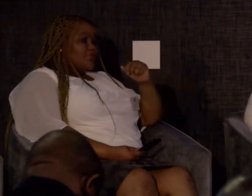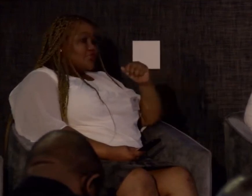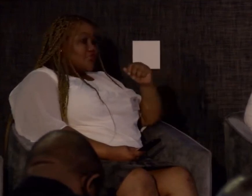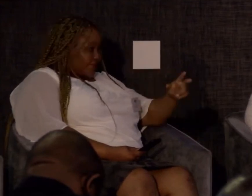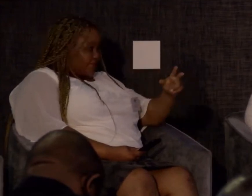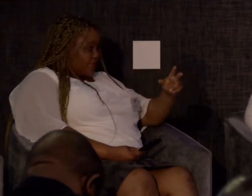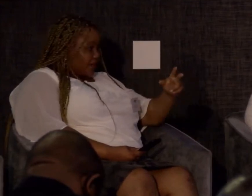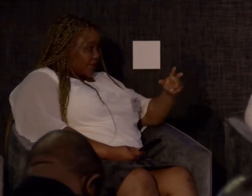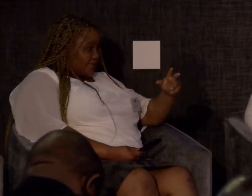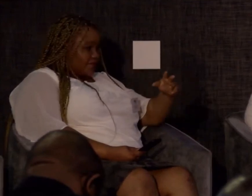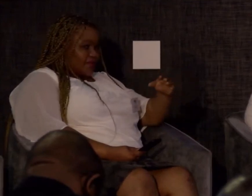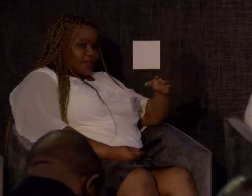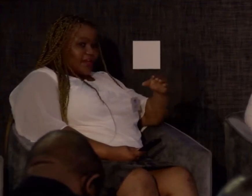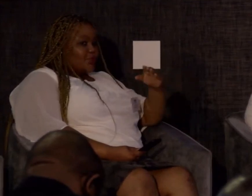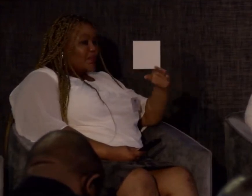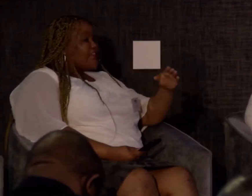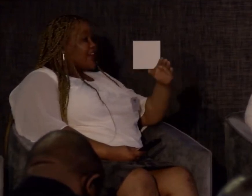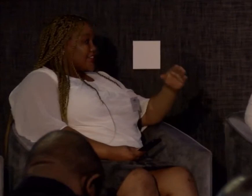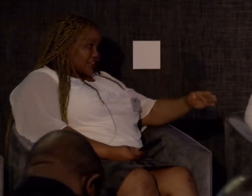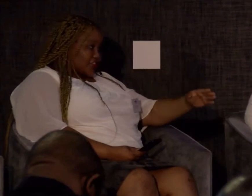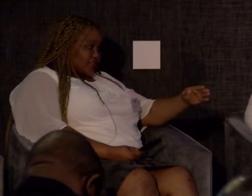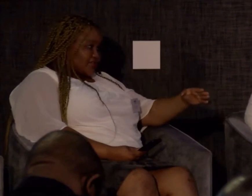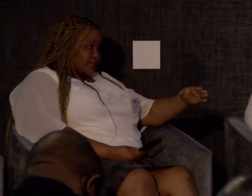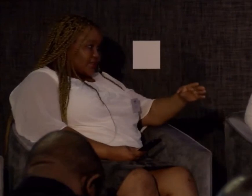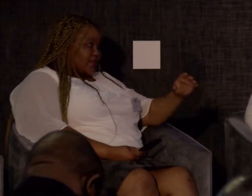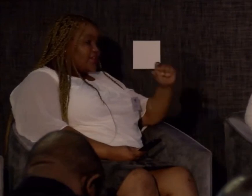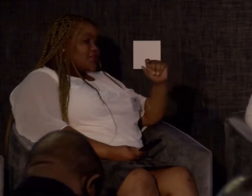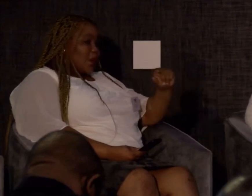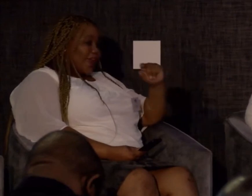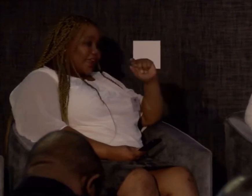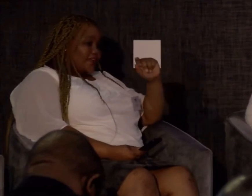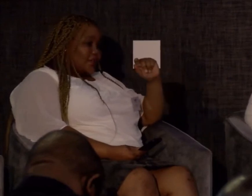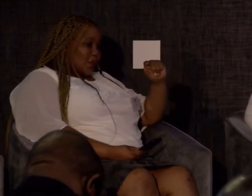to drive towards the right direction.